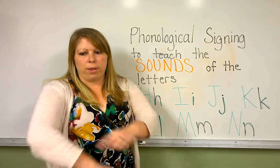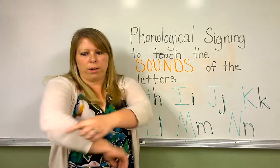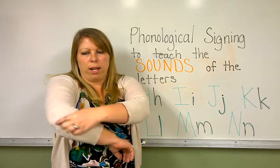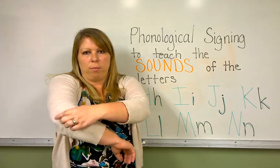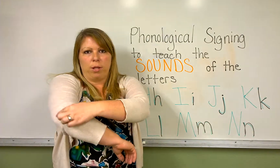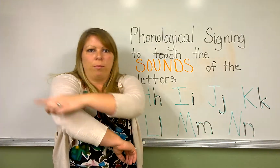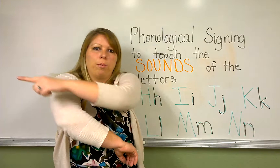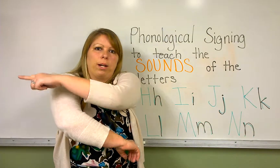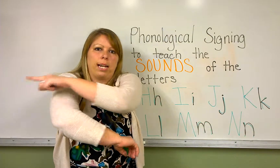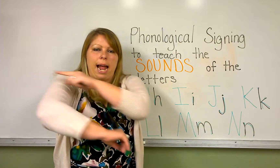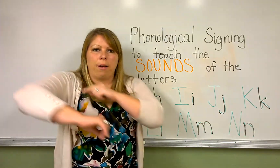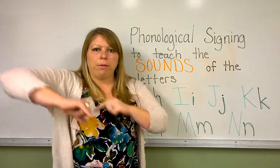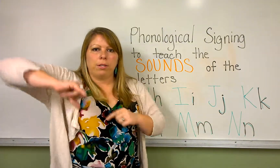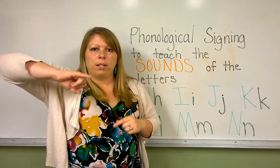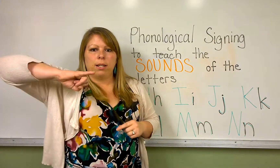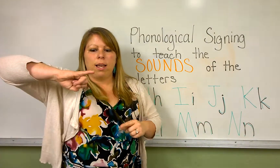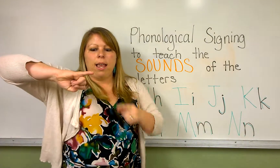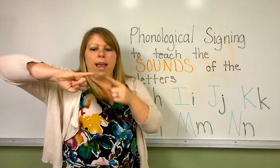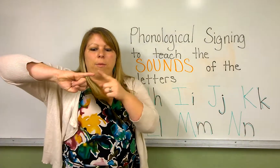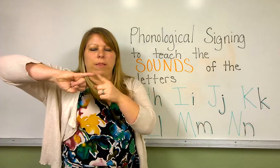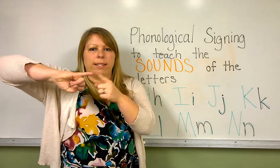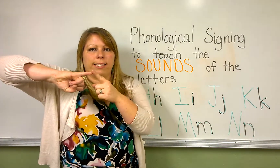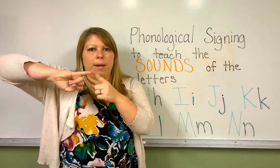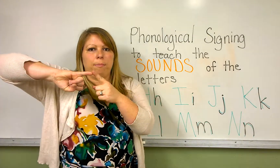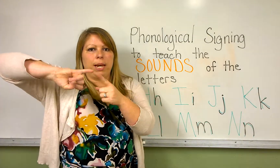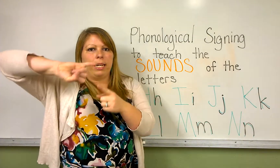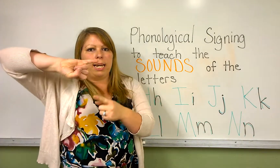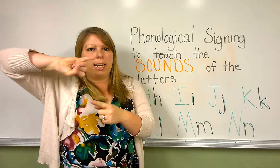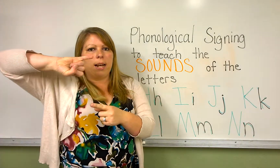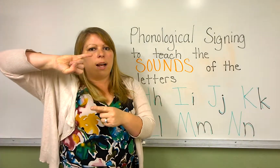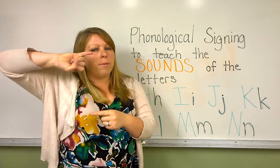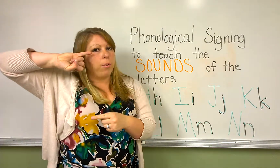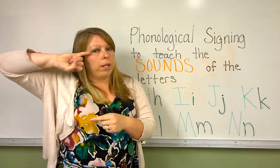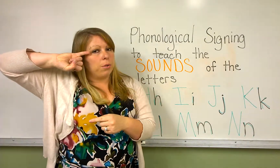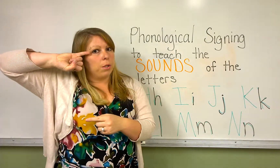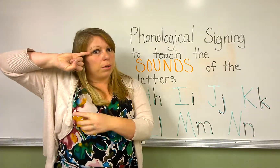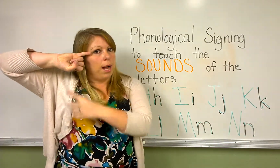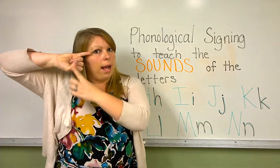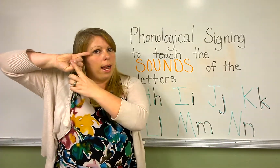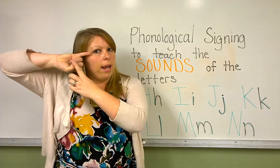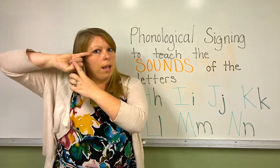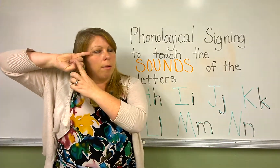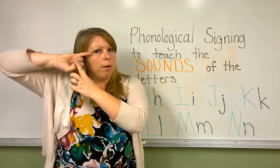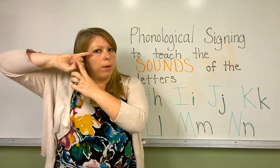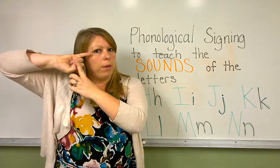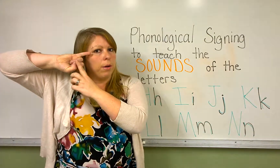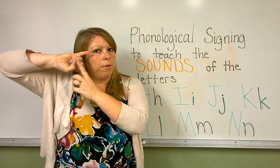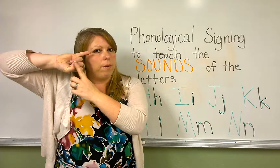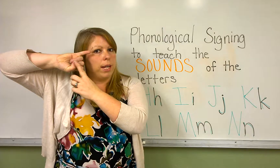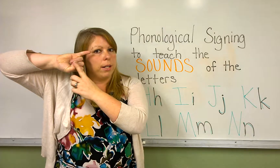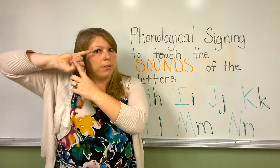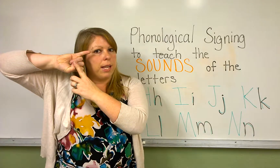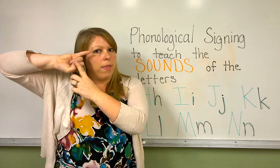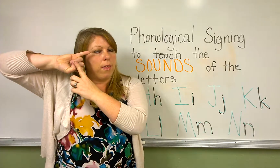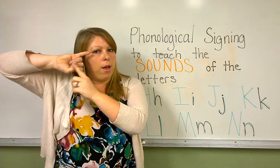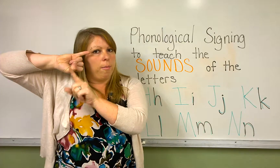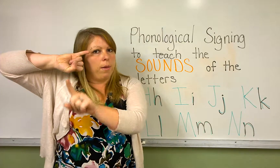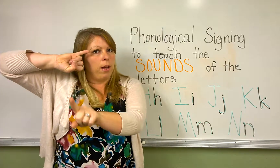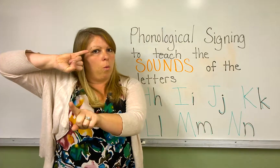your elbow pointed out and with the same pinky pointed towards your eye, but with your fingers and thumb away